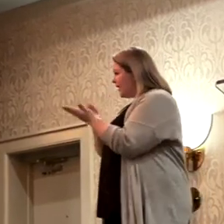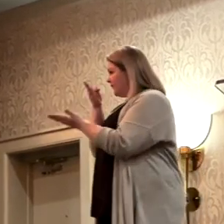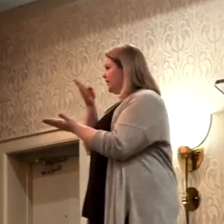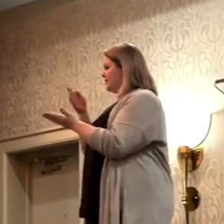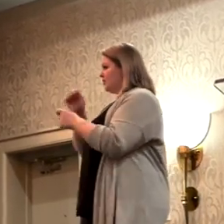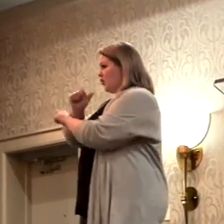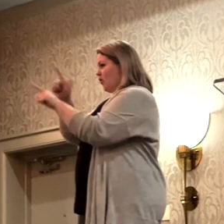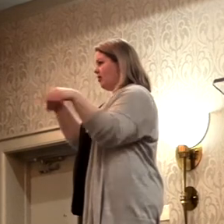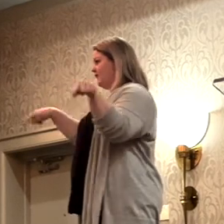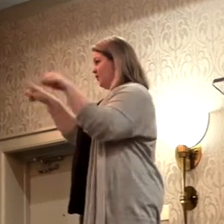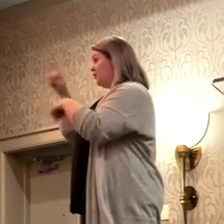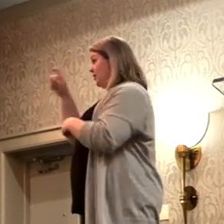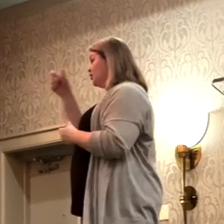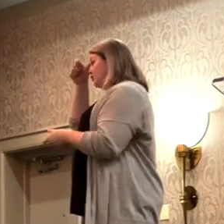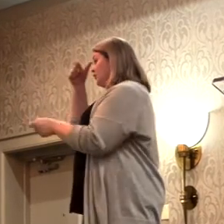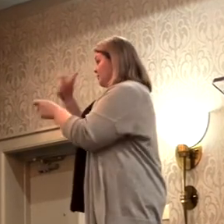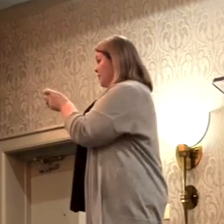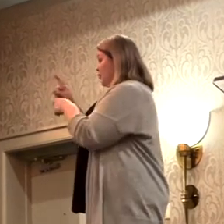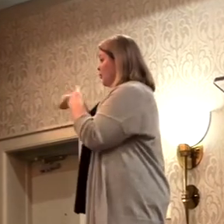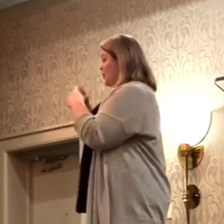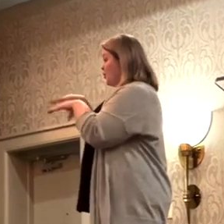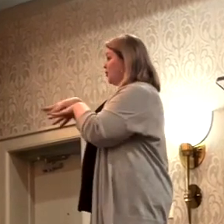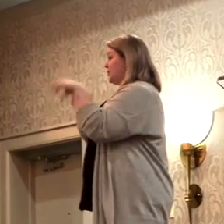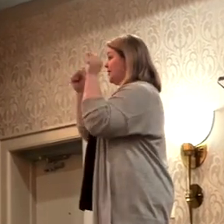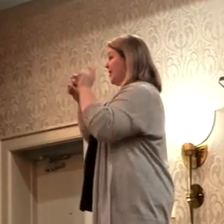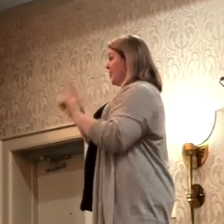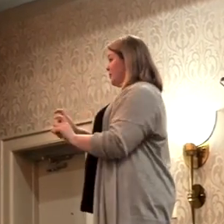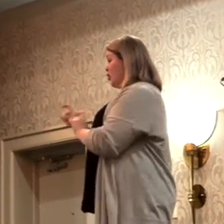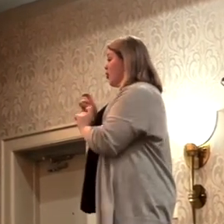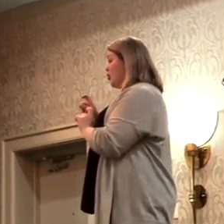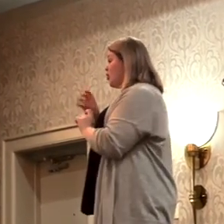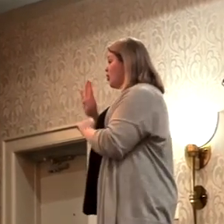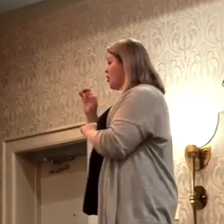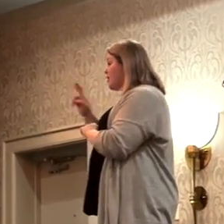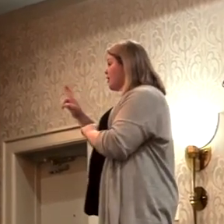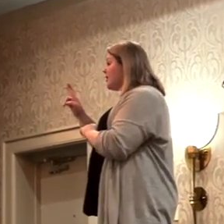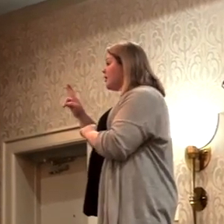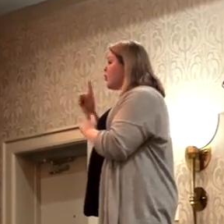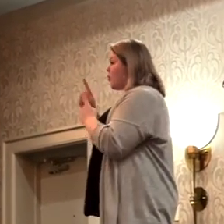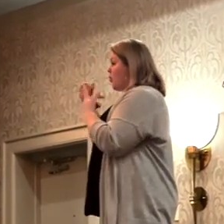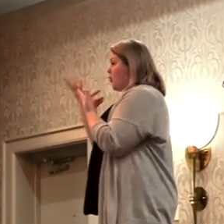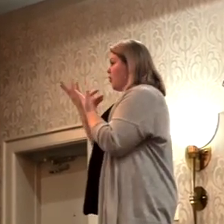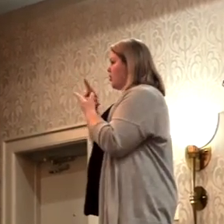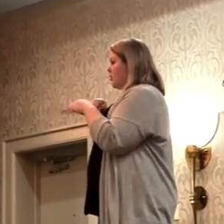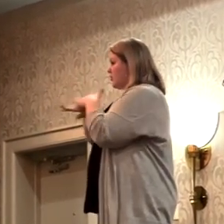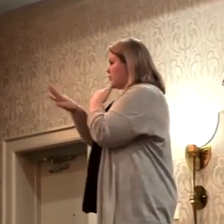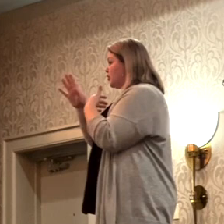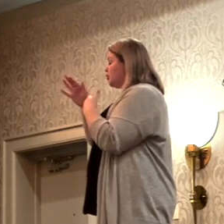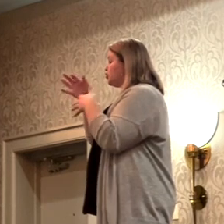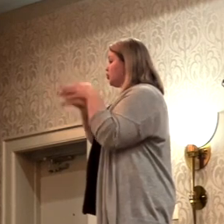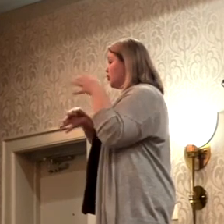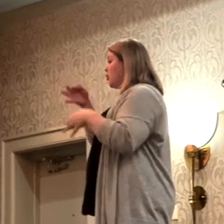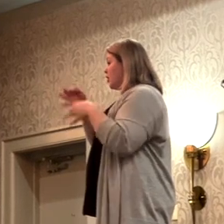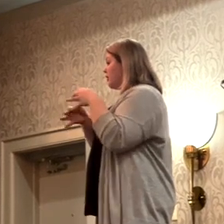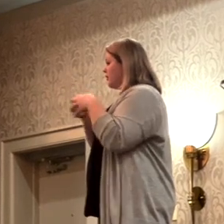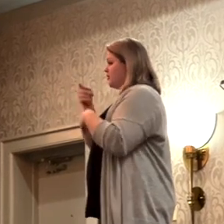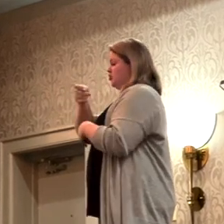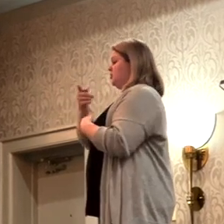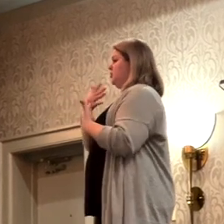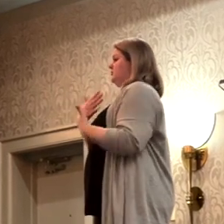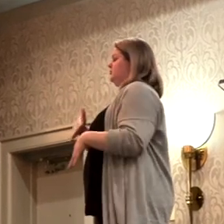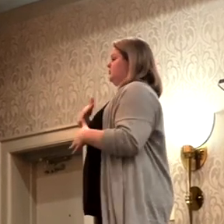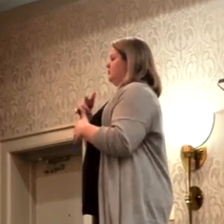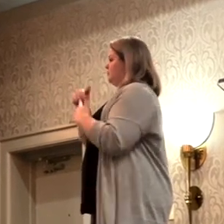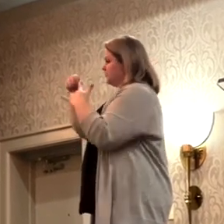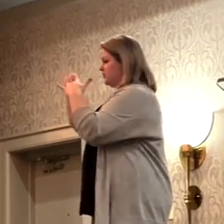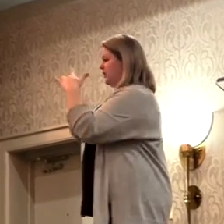that when you take the bar, or if you're going to go to court. She had a deep appreciation